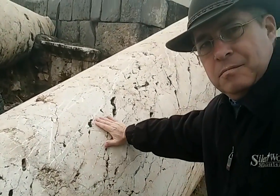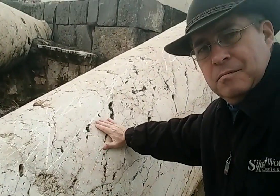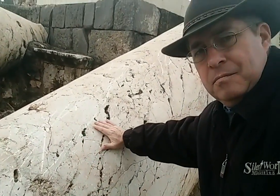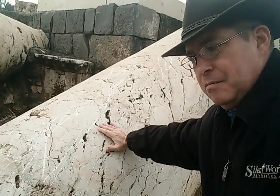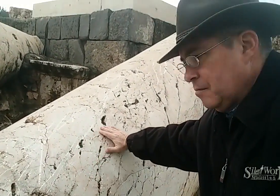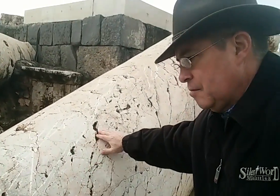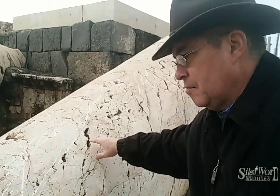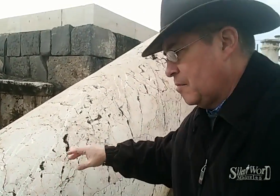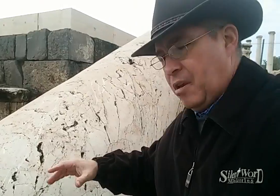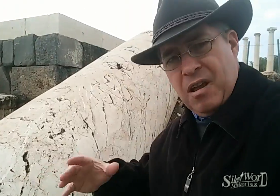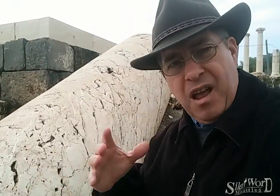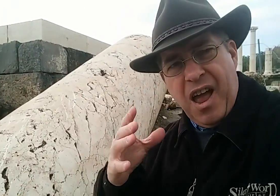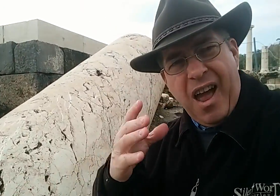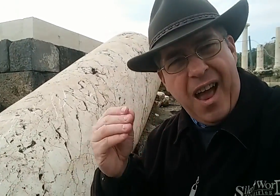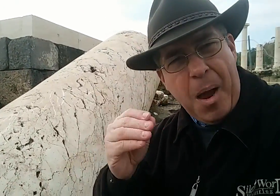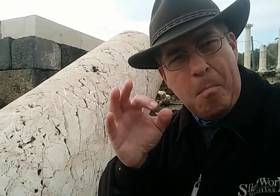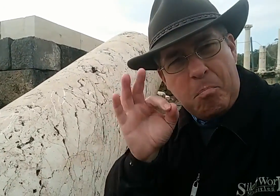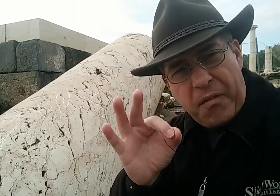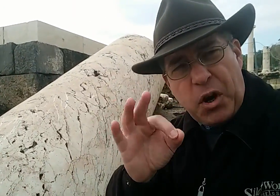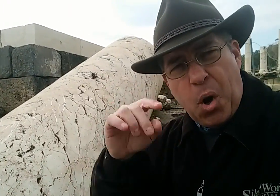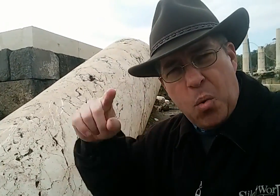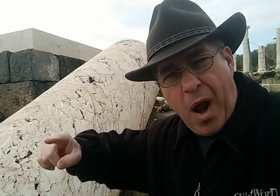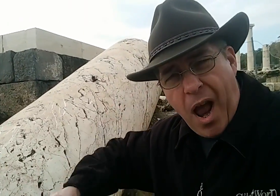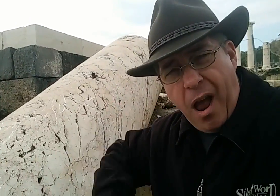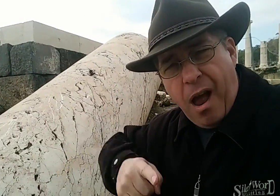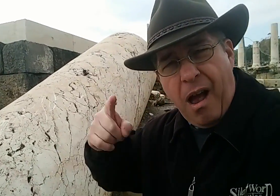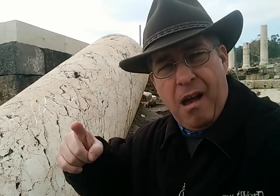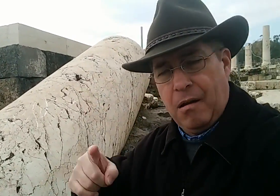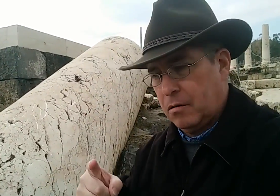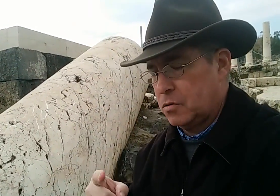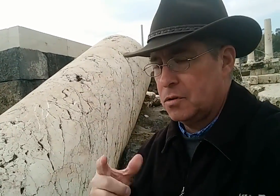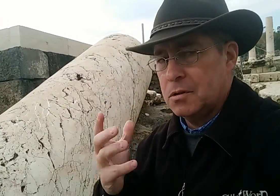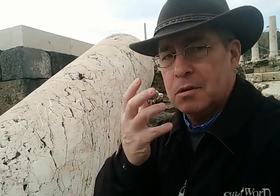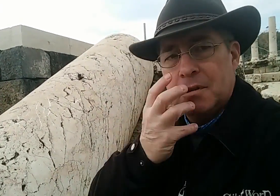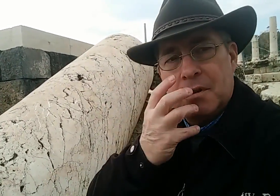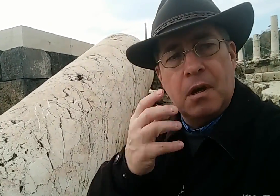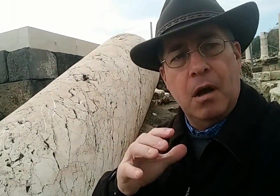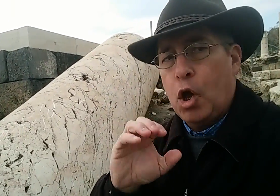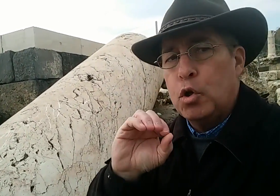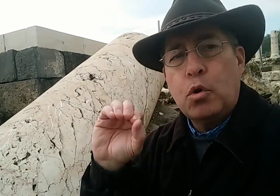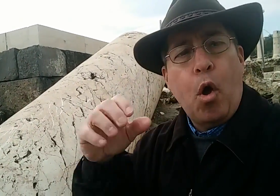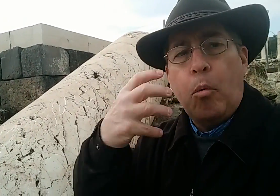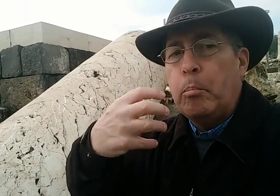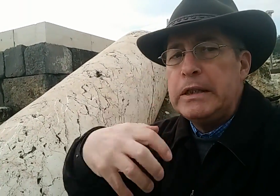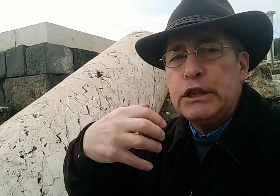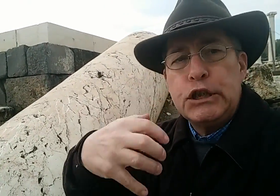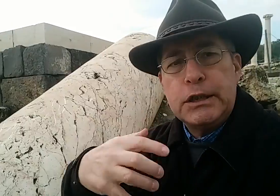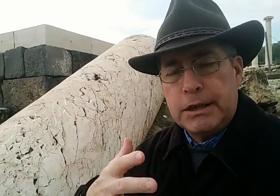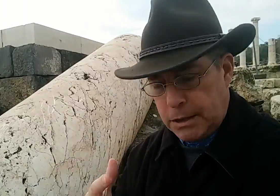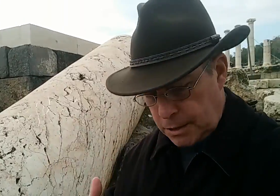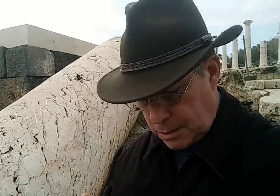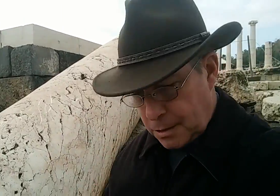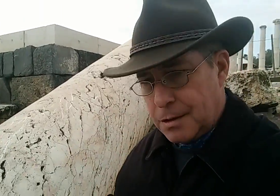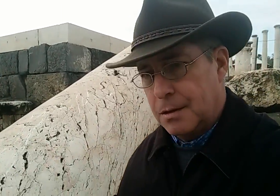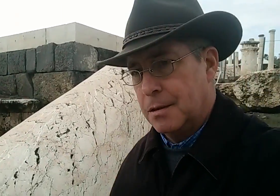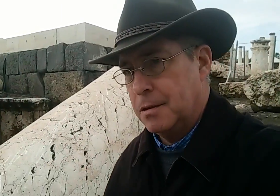it's amazing how smooth this is and perfectly round. How in the world this was achieved? There were no